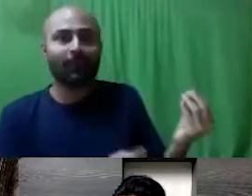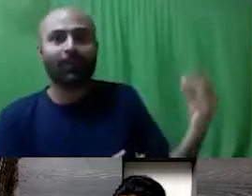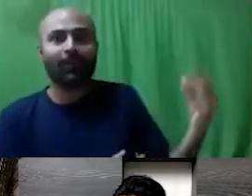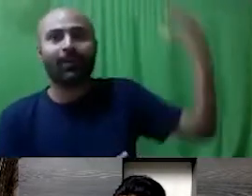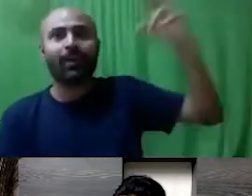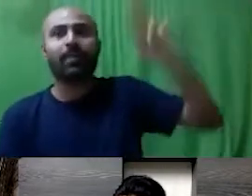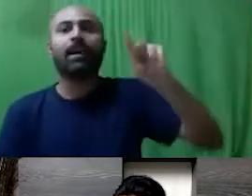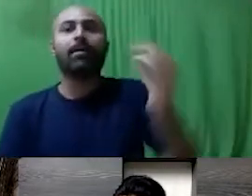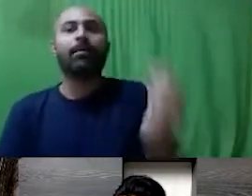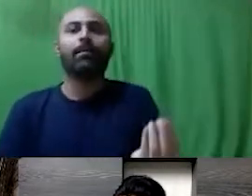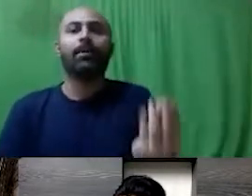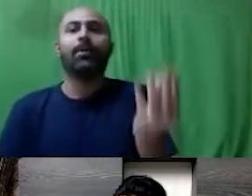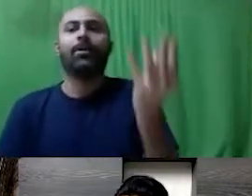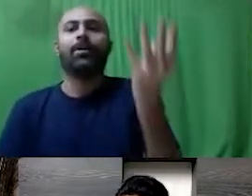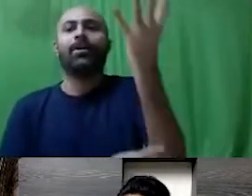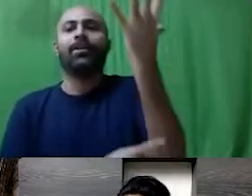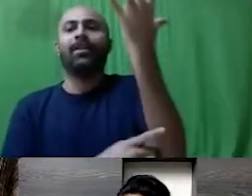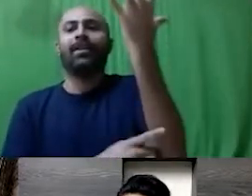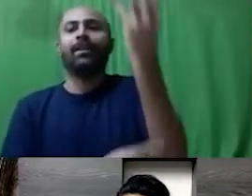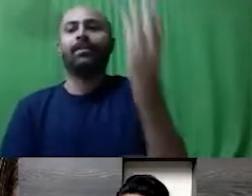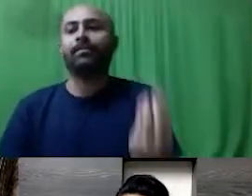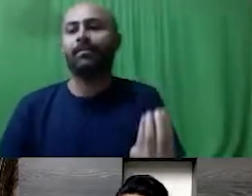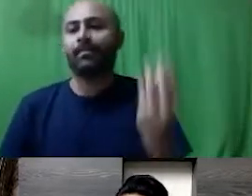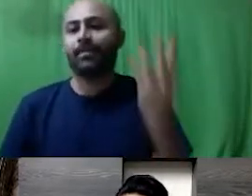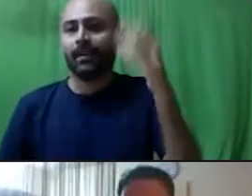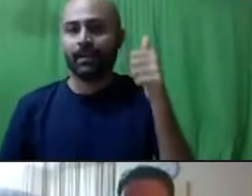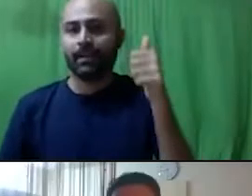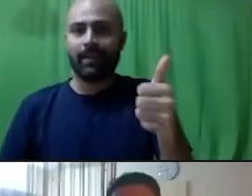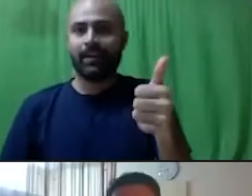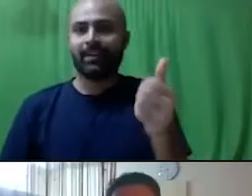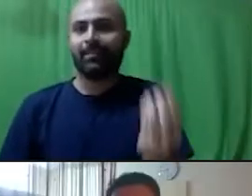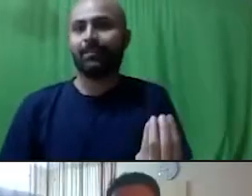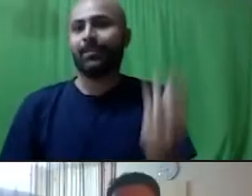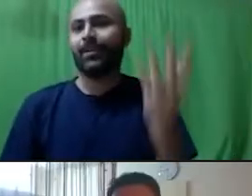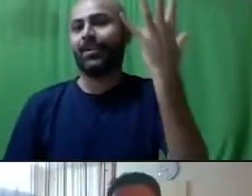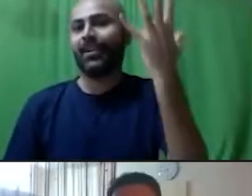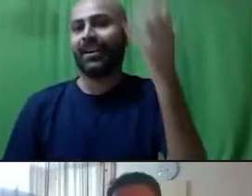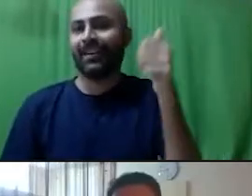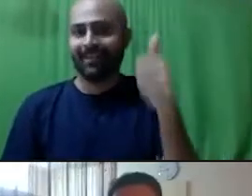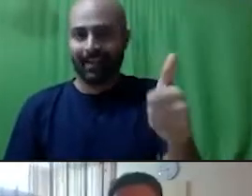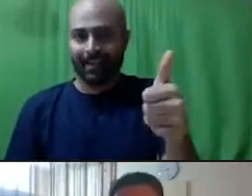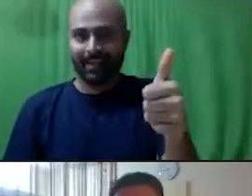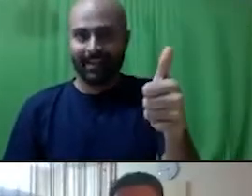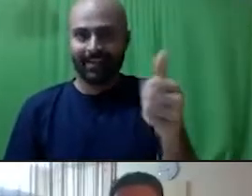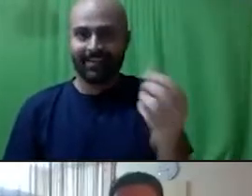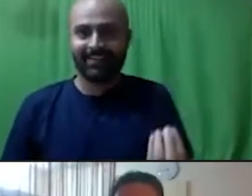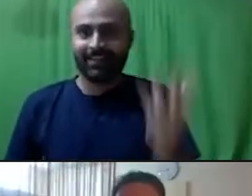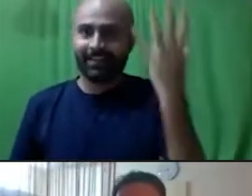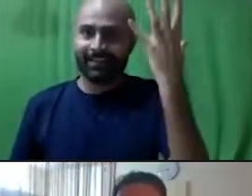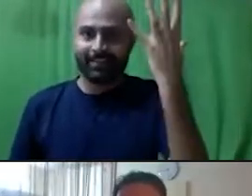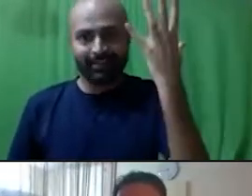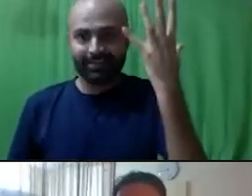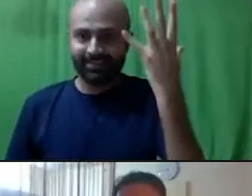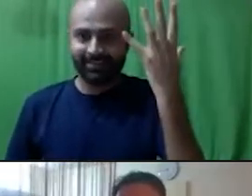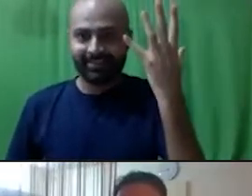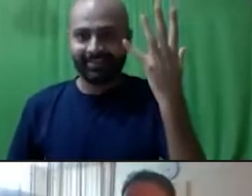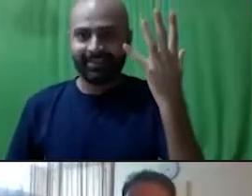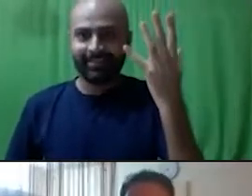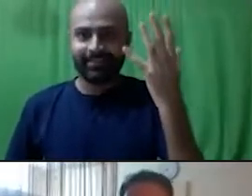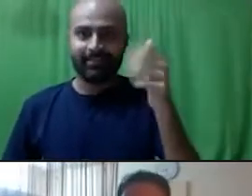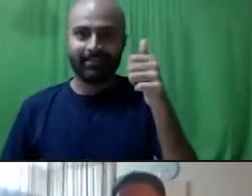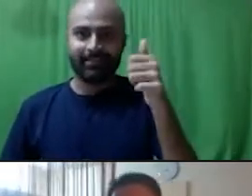then it rises to the top. So that is why it signs like that. Morning.